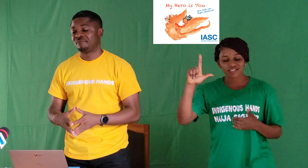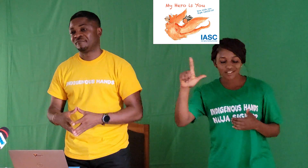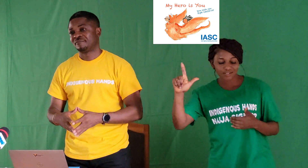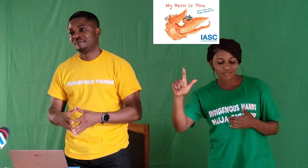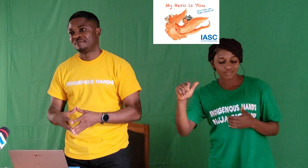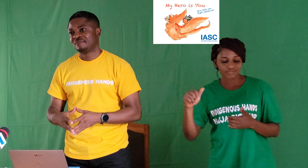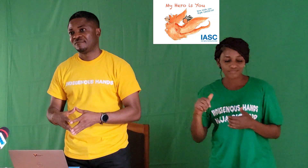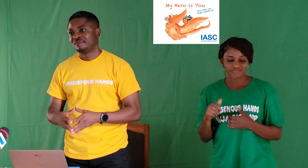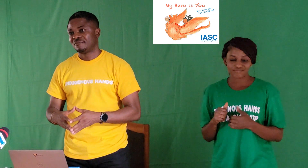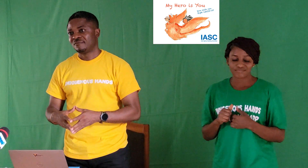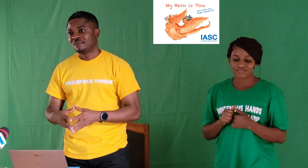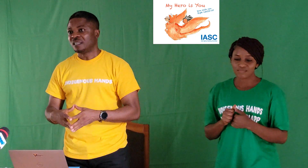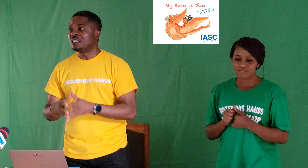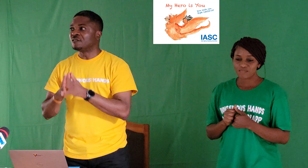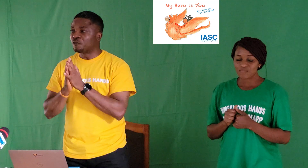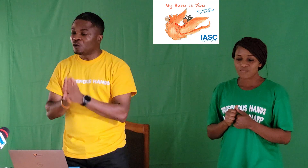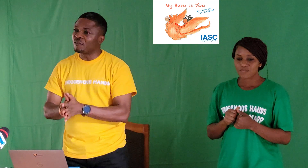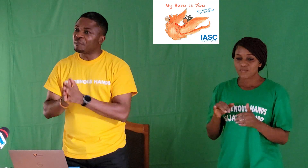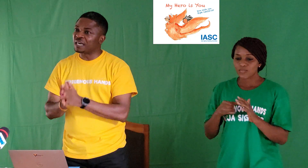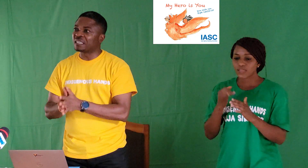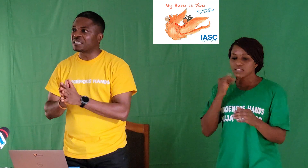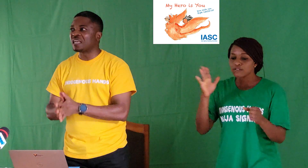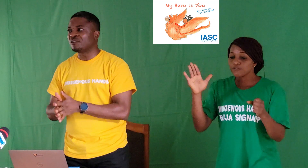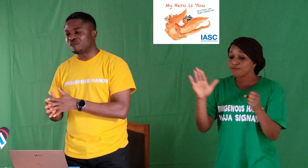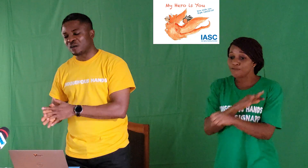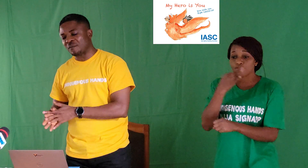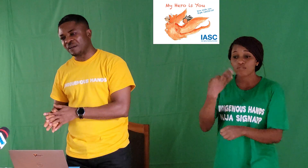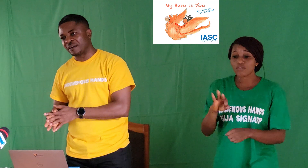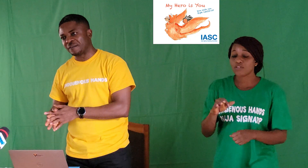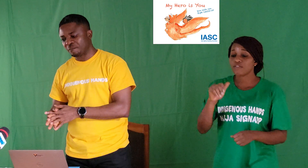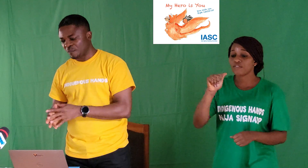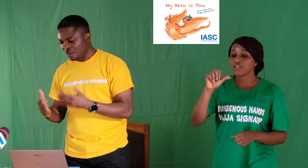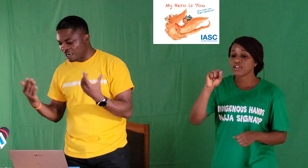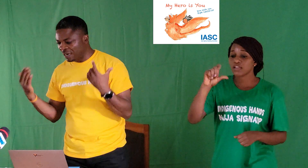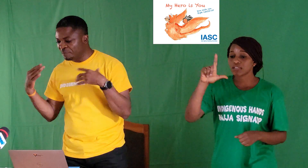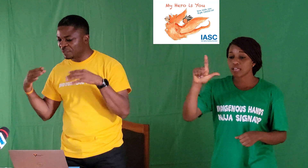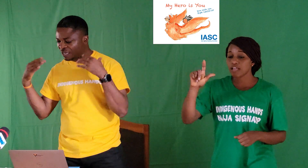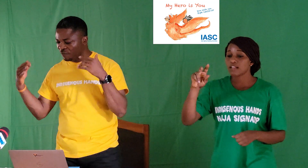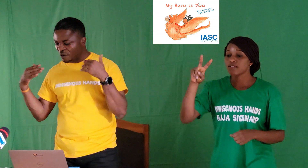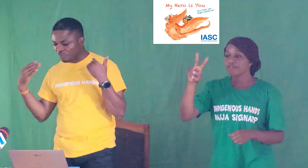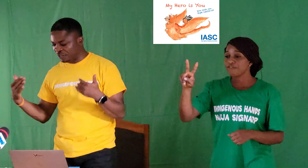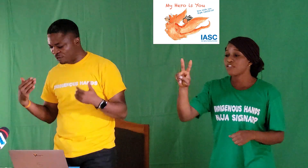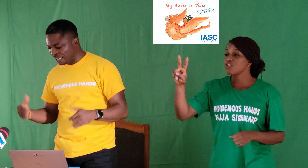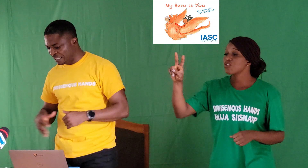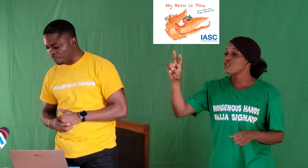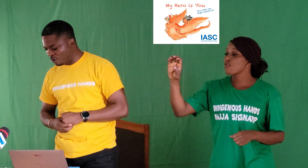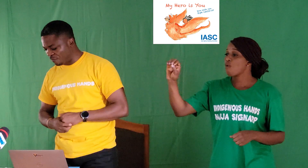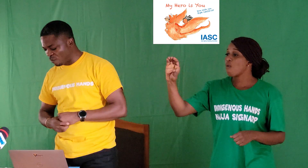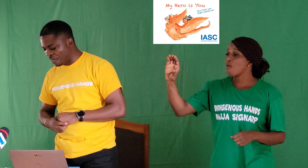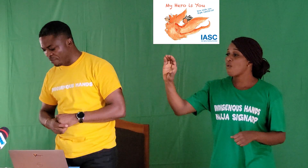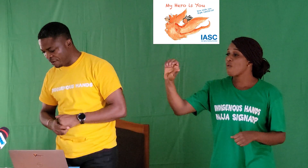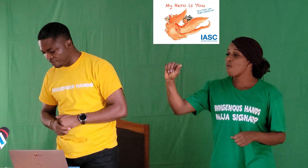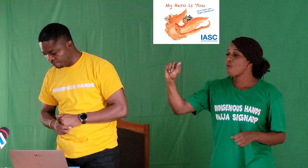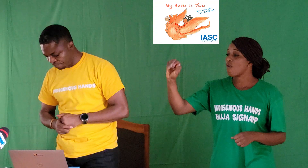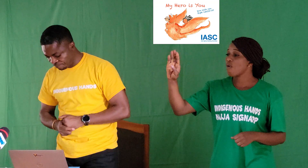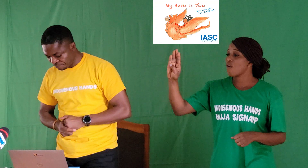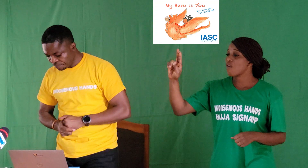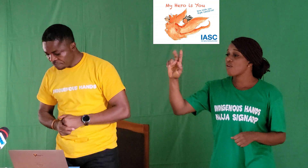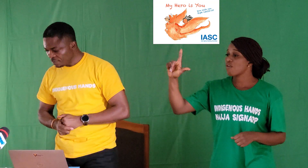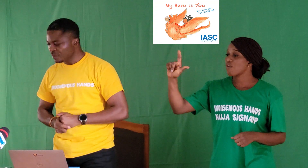confliction. It is full of American Sign Language vocabulary. Now, let me give you a practical example of what I